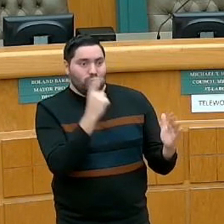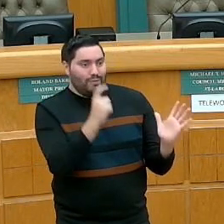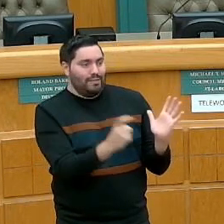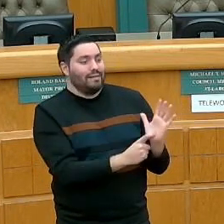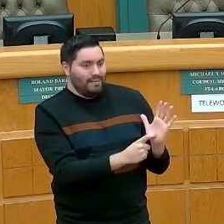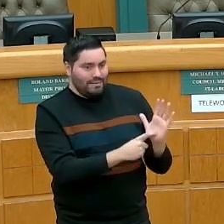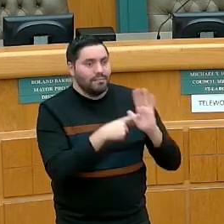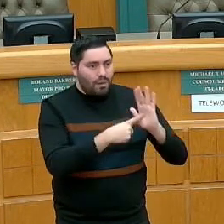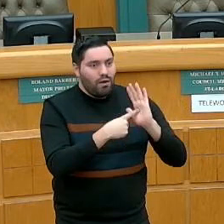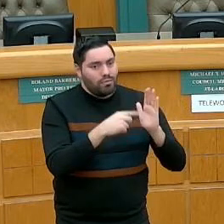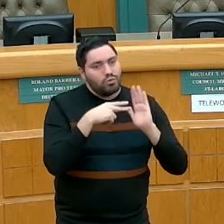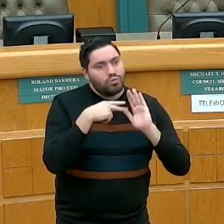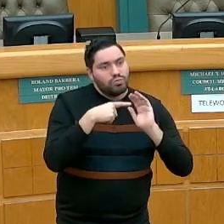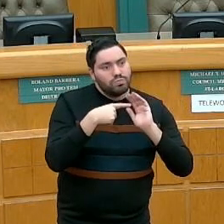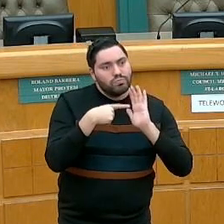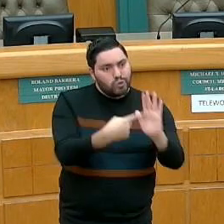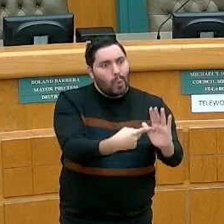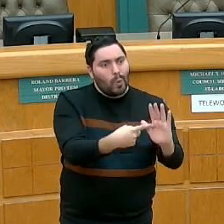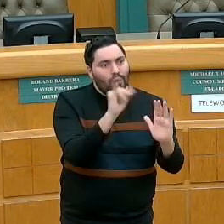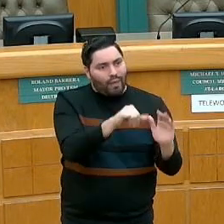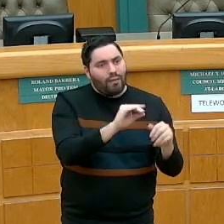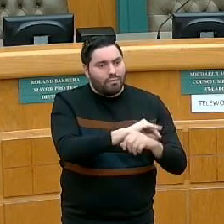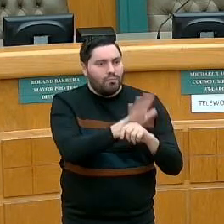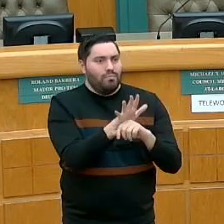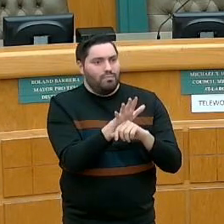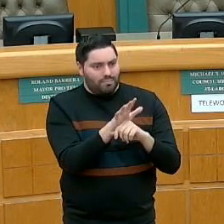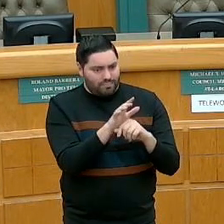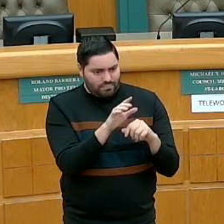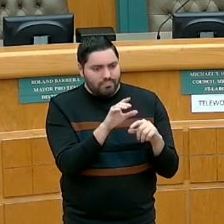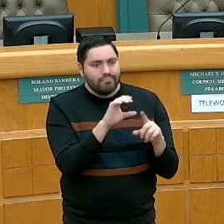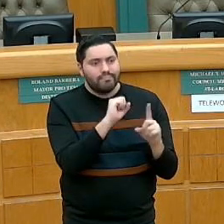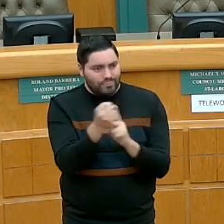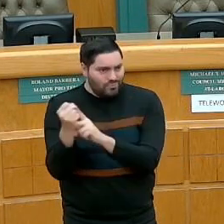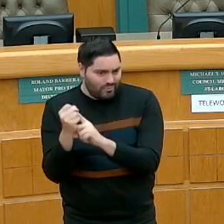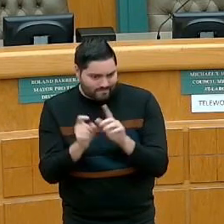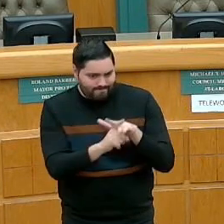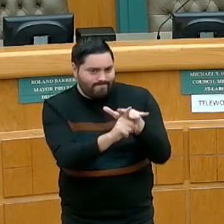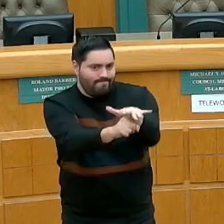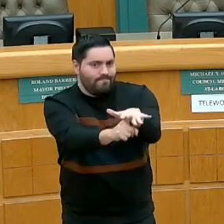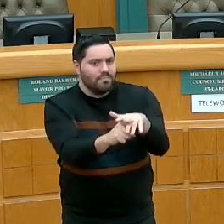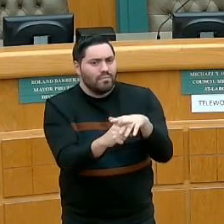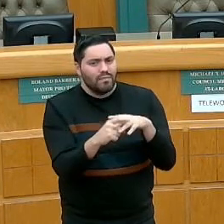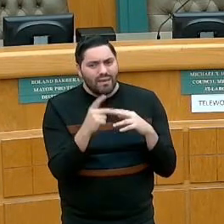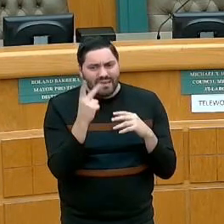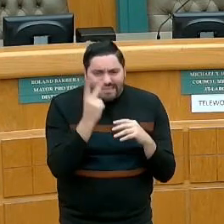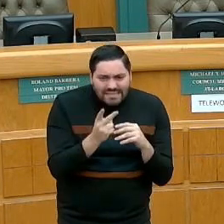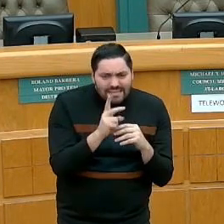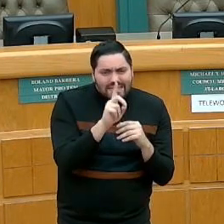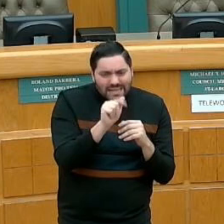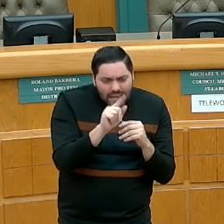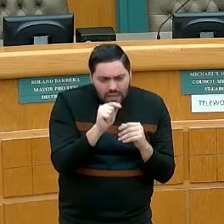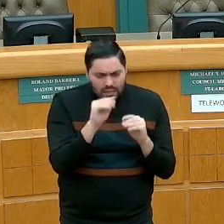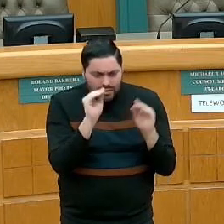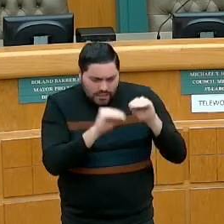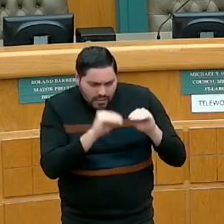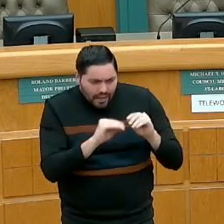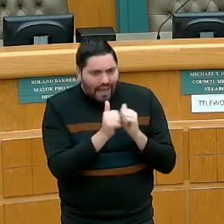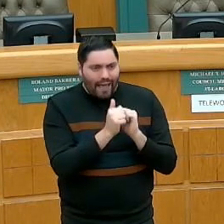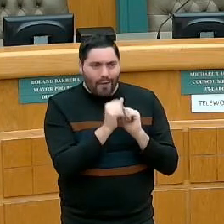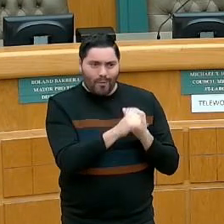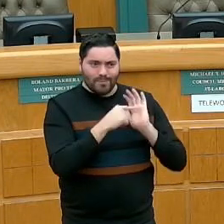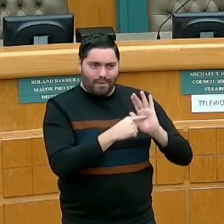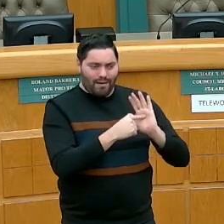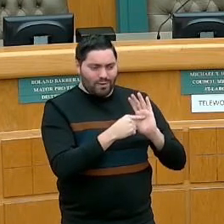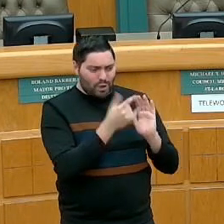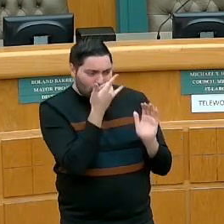cases. They're looking at numerous ones and plugging data in and seeing how each model responds, and